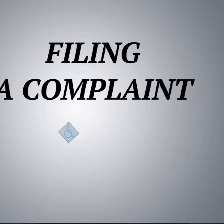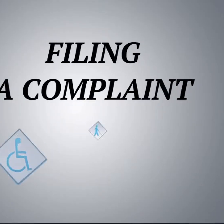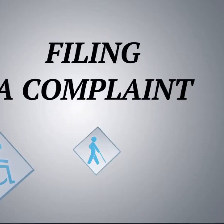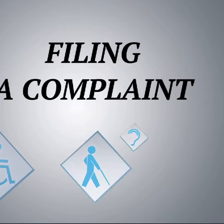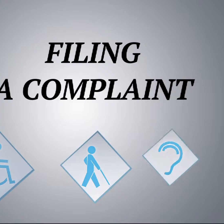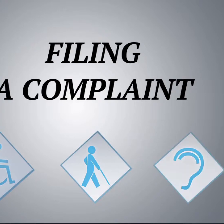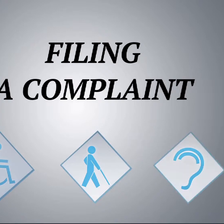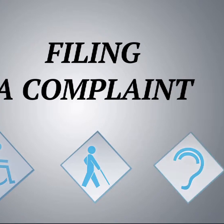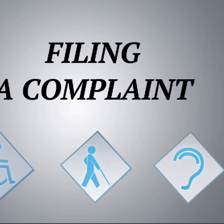Filing a complaint.